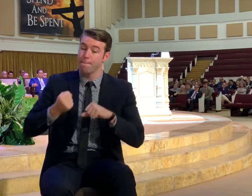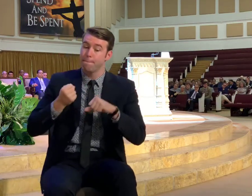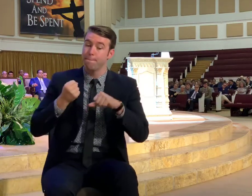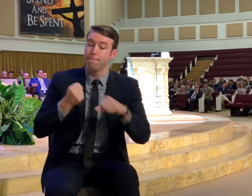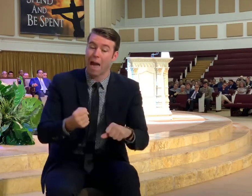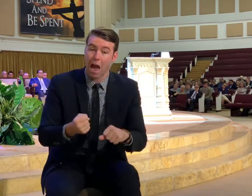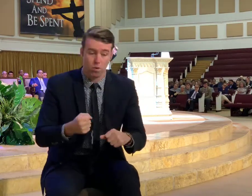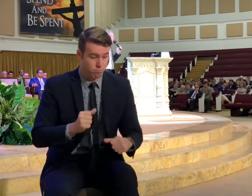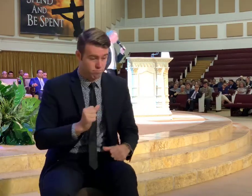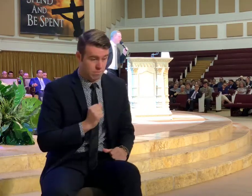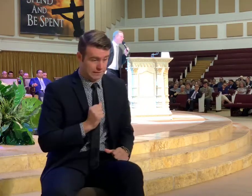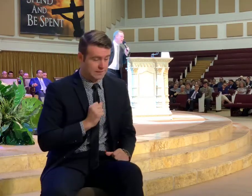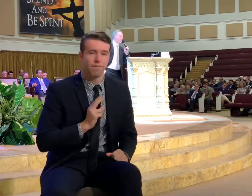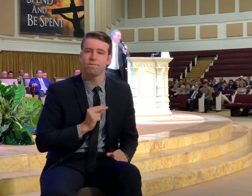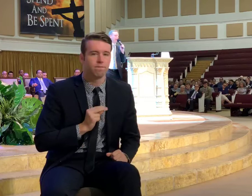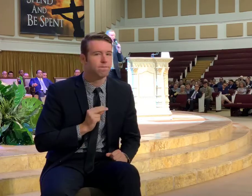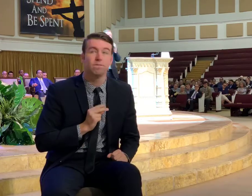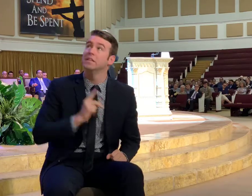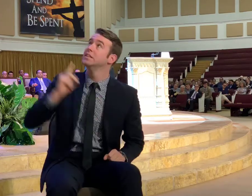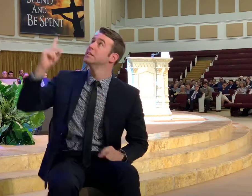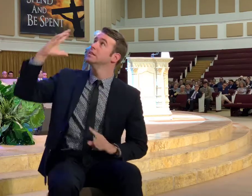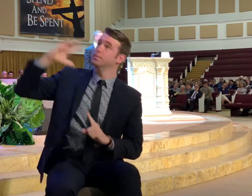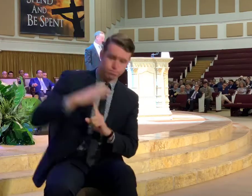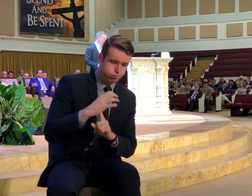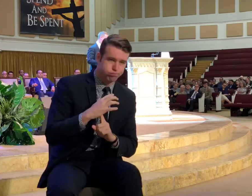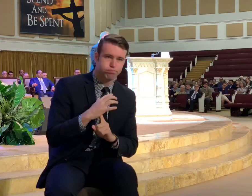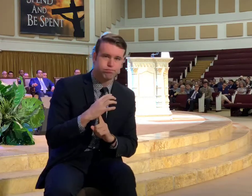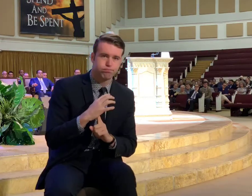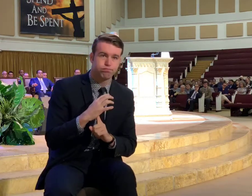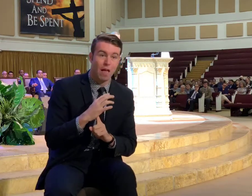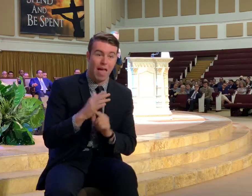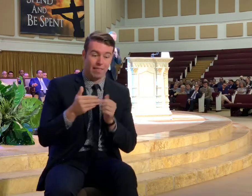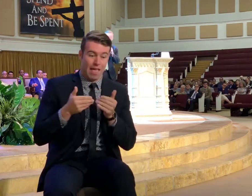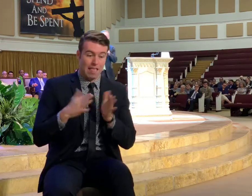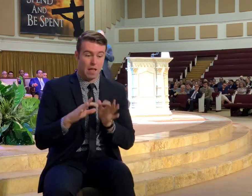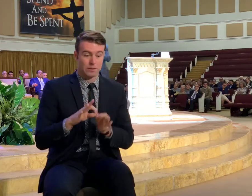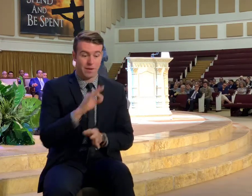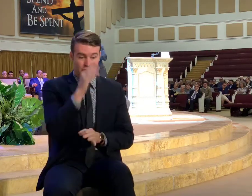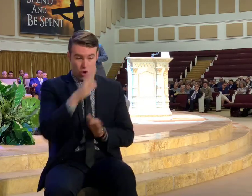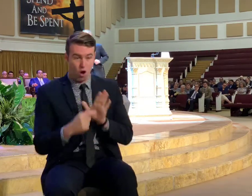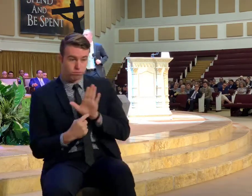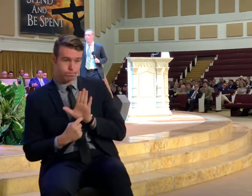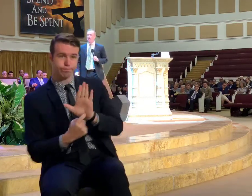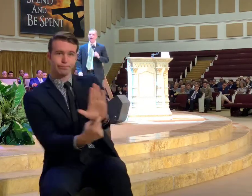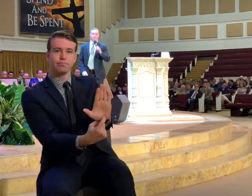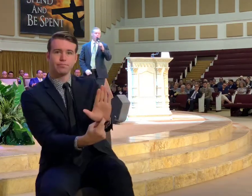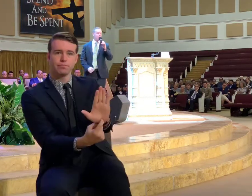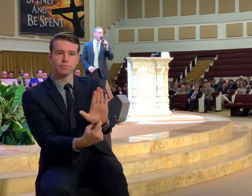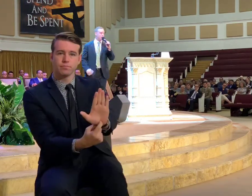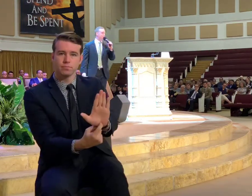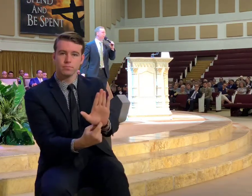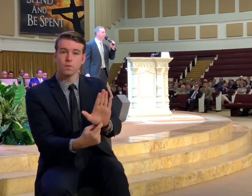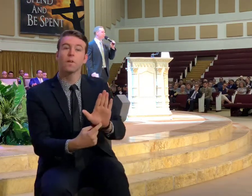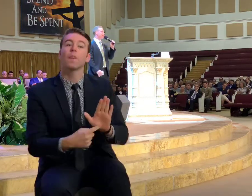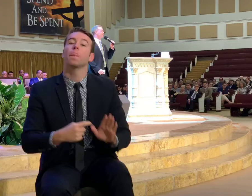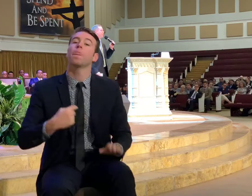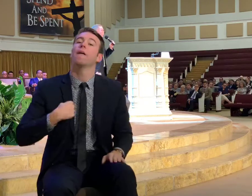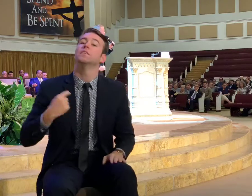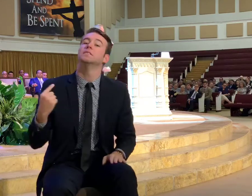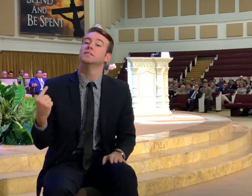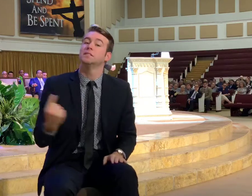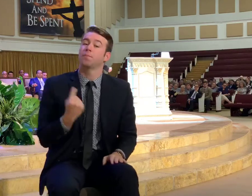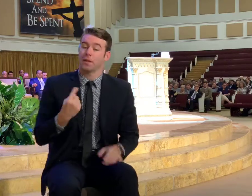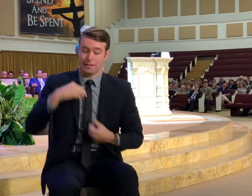that comes upon an individual that lets the Spirit of God come upon them. There is something